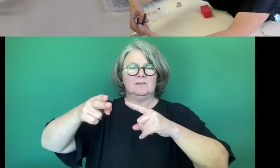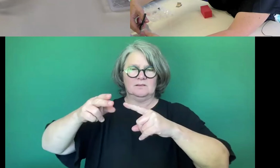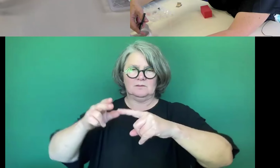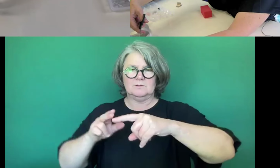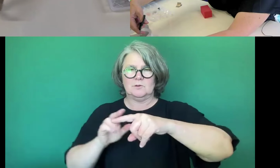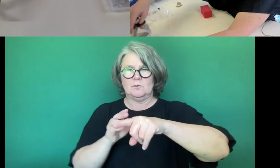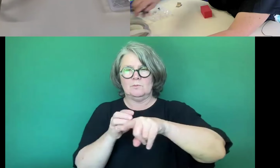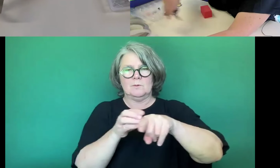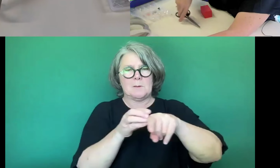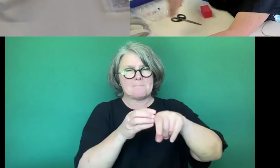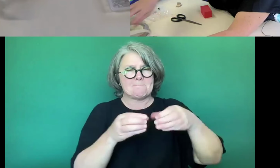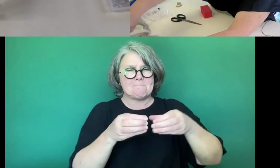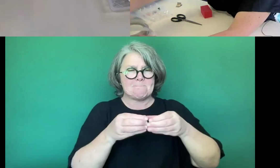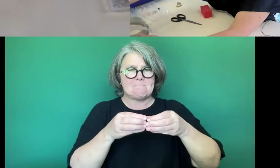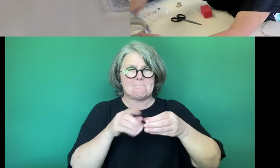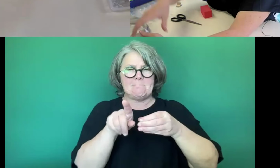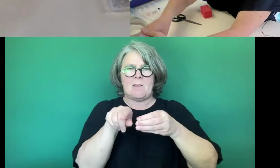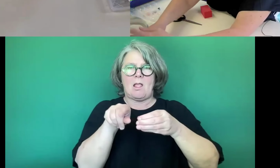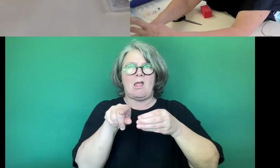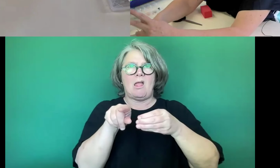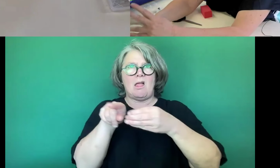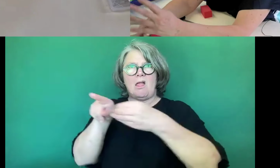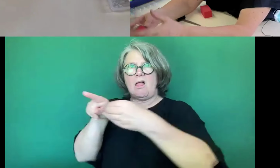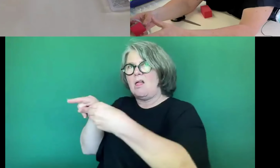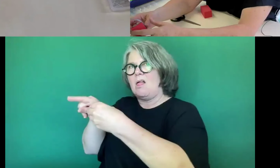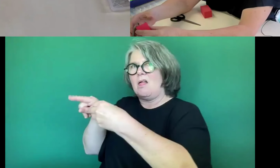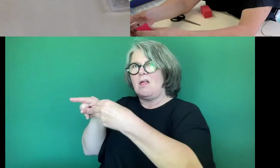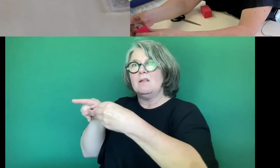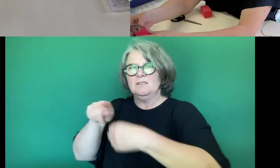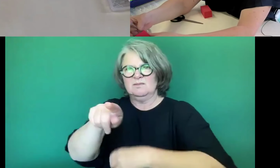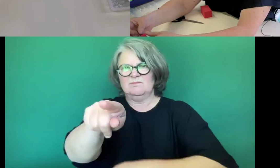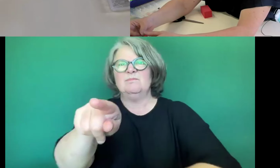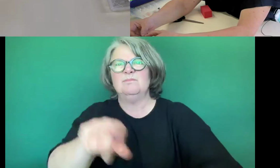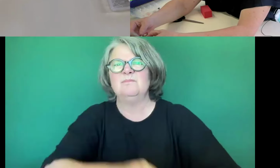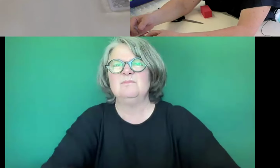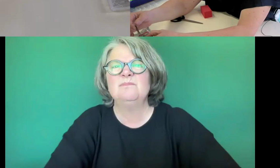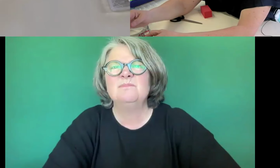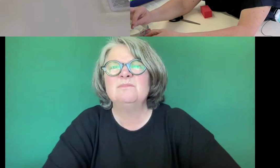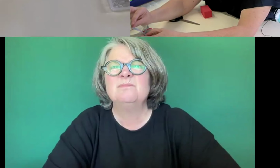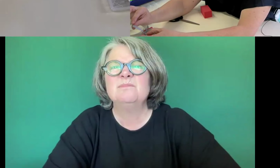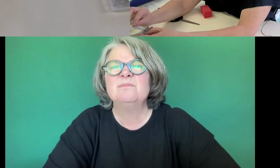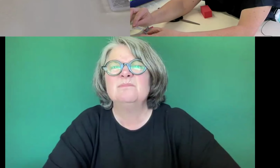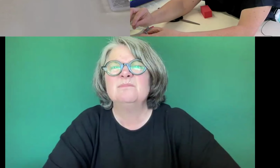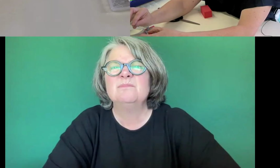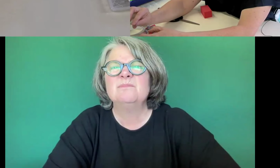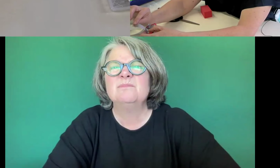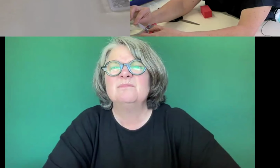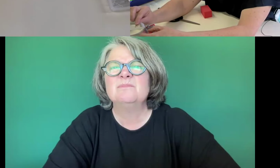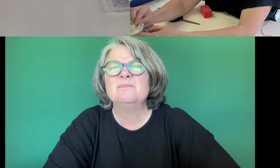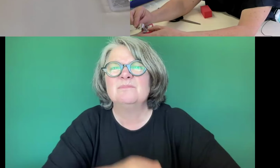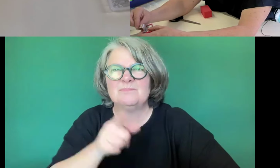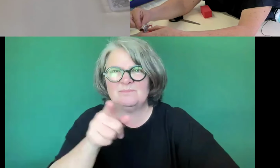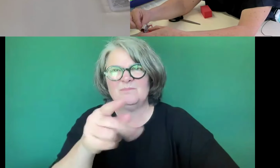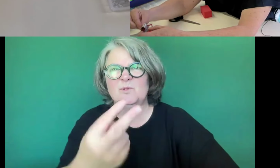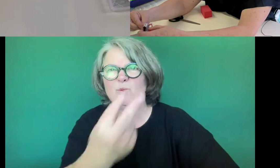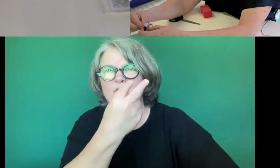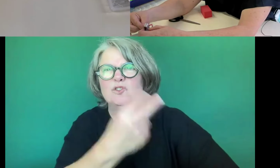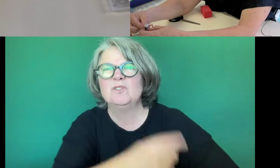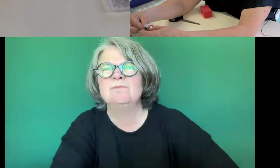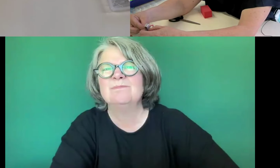There we go. So I've got all the way around the block, and then all I do is fold the end of the